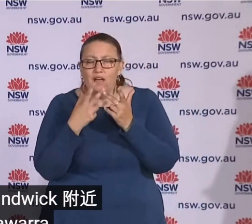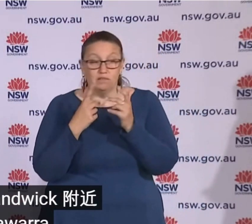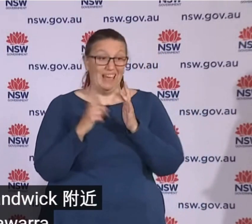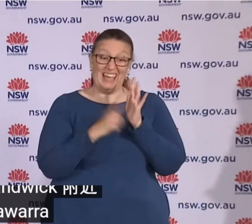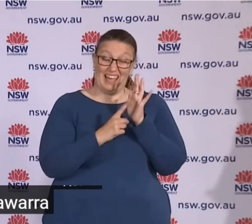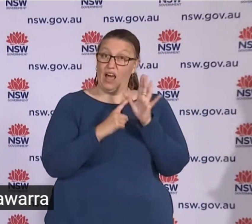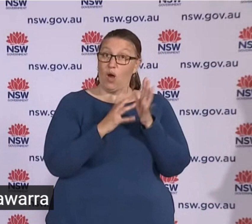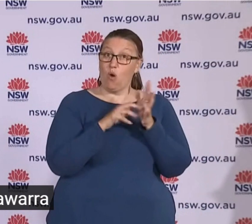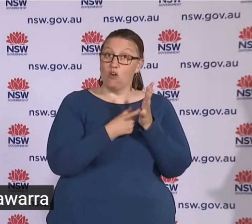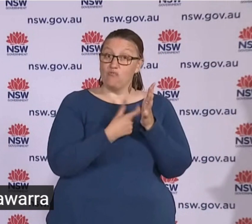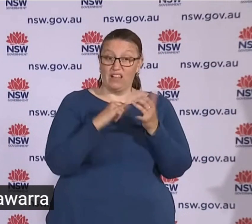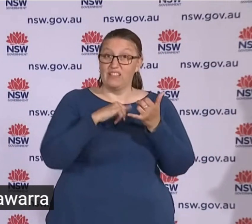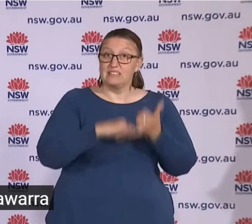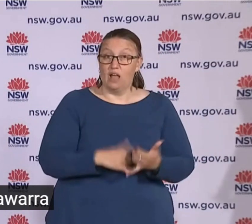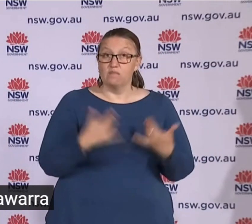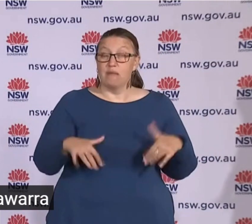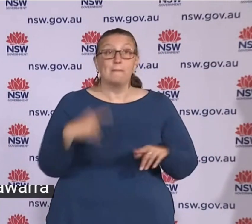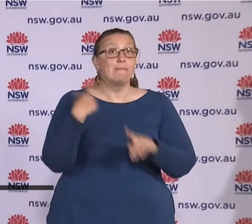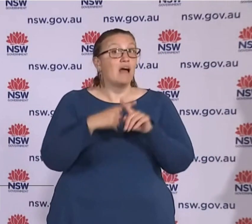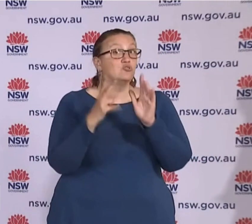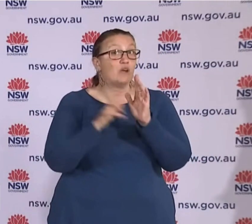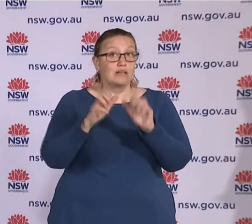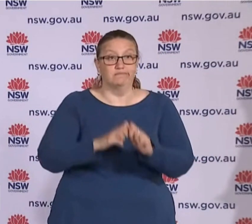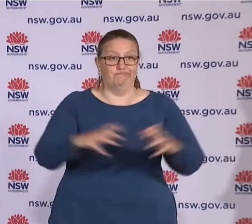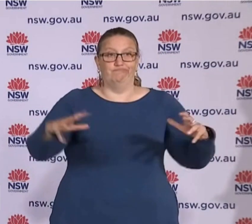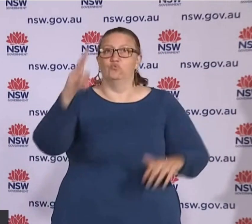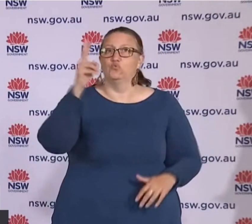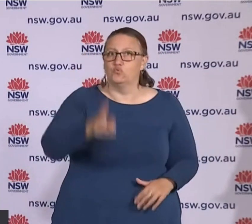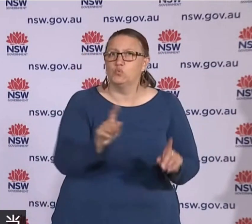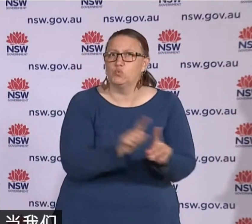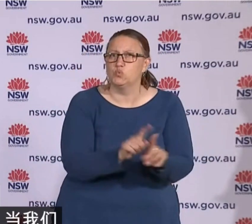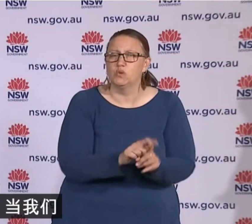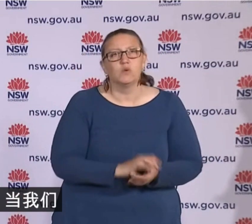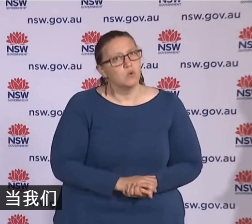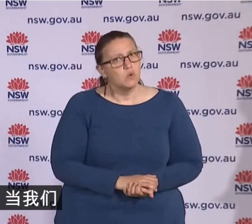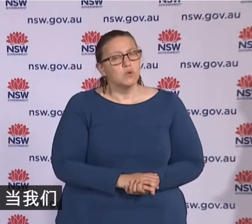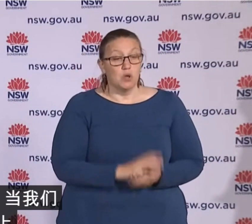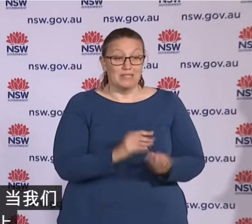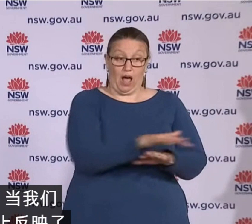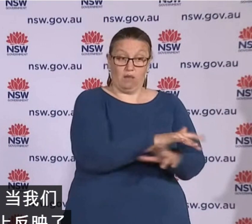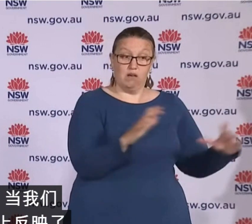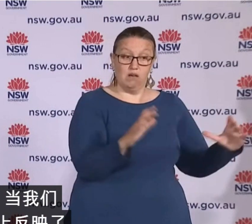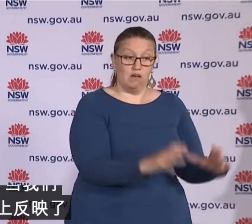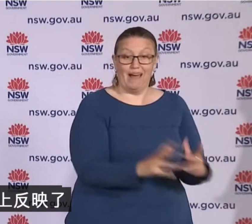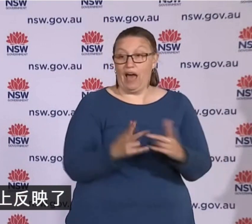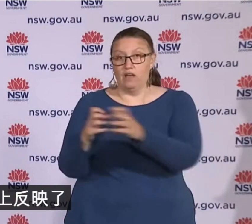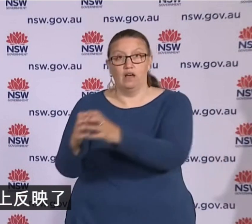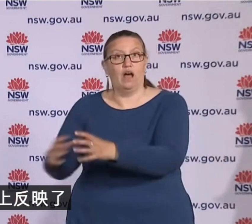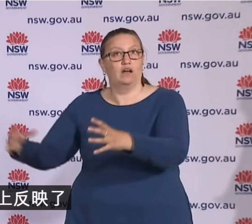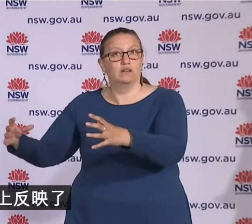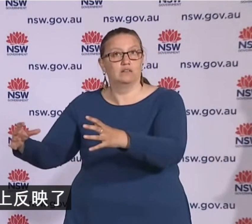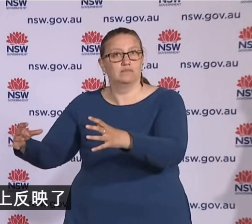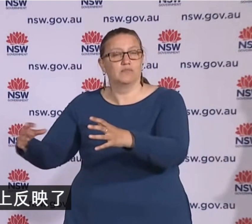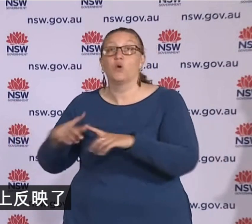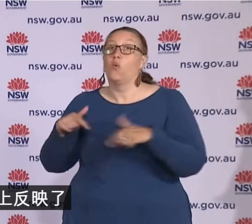Illawarra. We've also seen Newcastle have higher rates. So we're seeing, when we look at the case numbers, it reflects basically 2